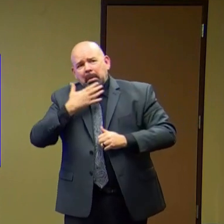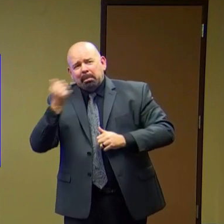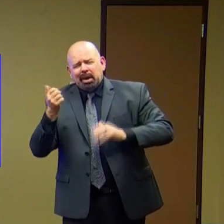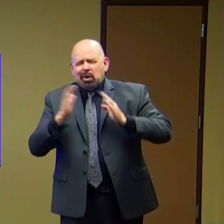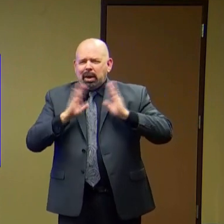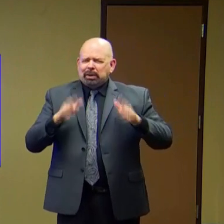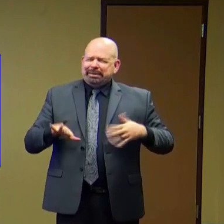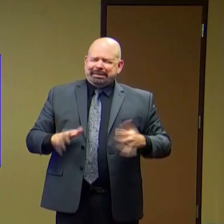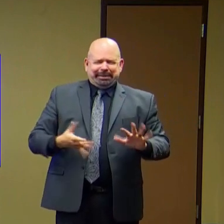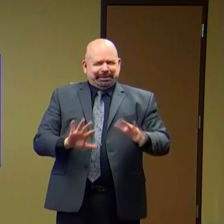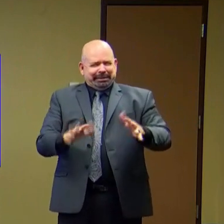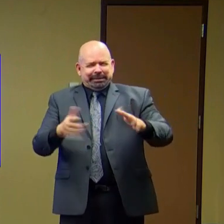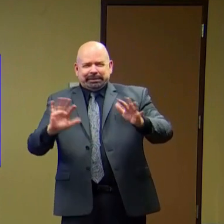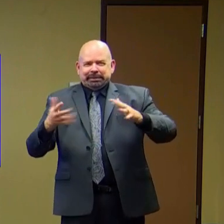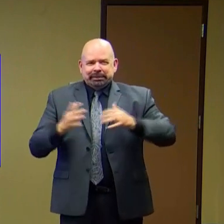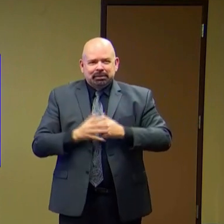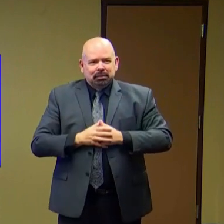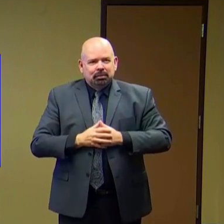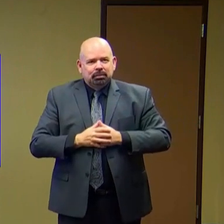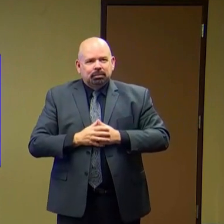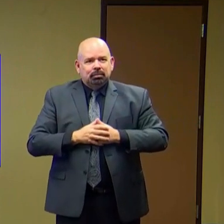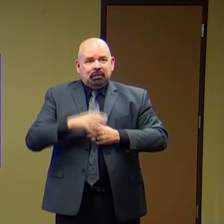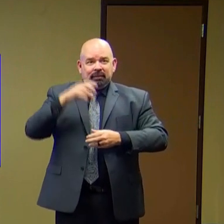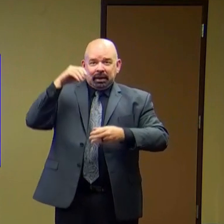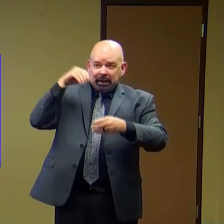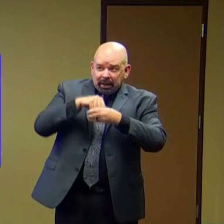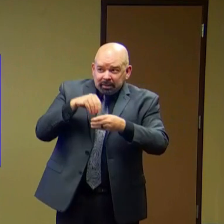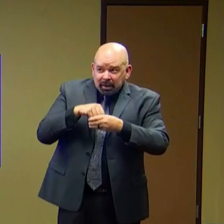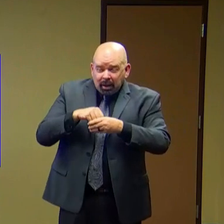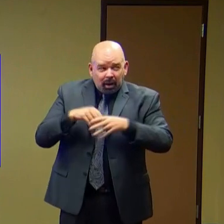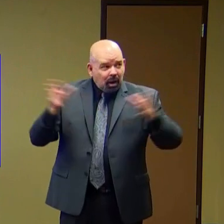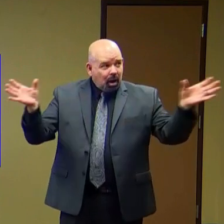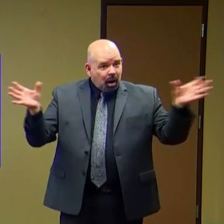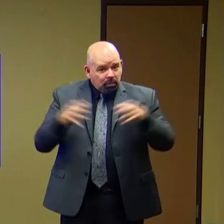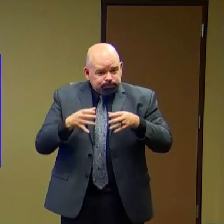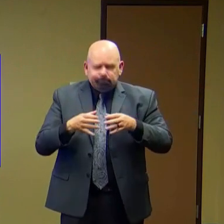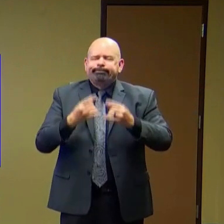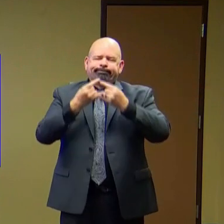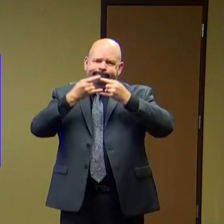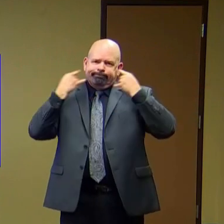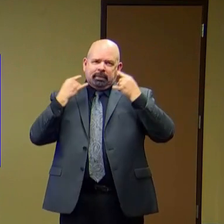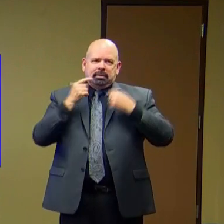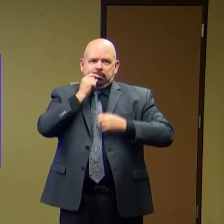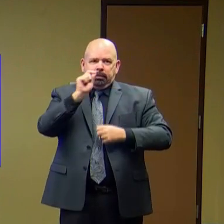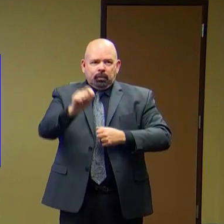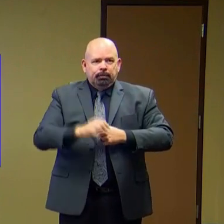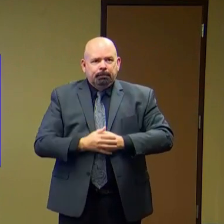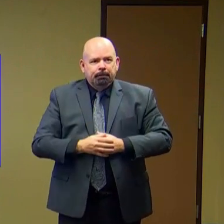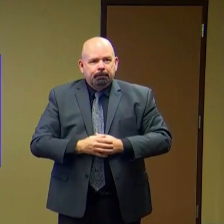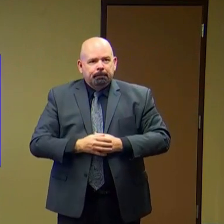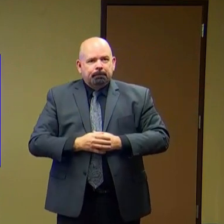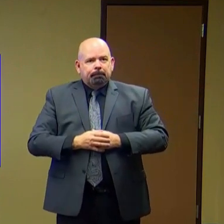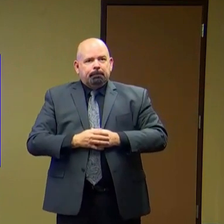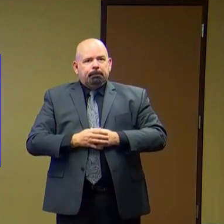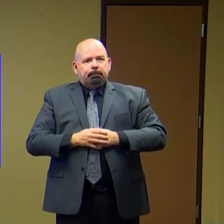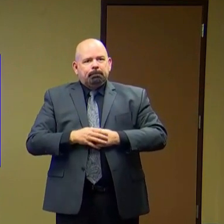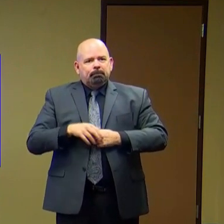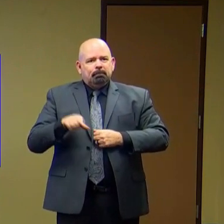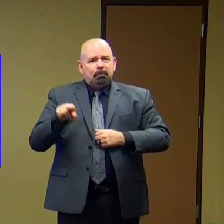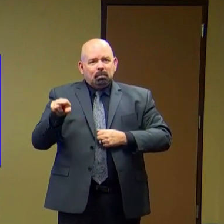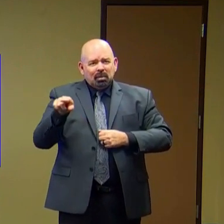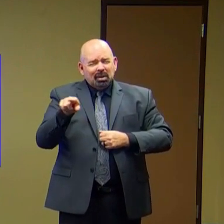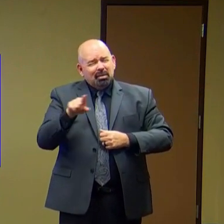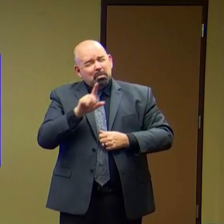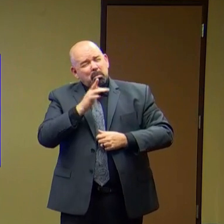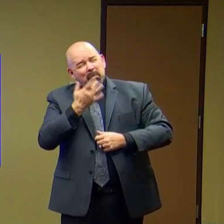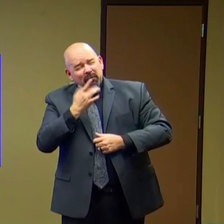masking in those areas. If you must be in the house with a group of other people, let's get that fan running on the air